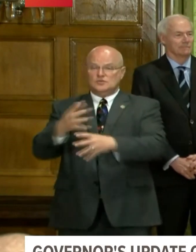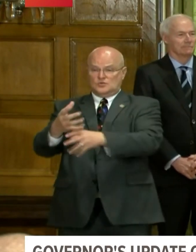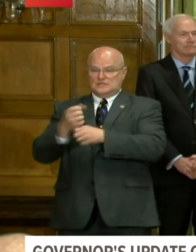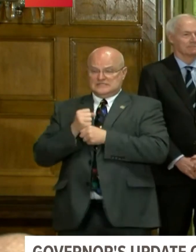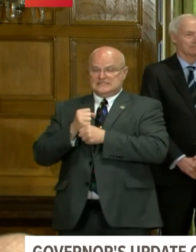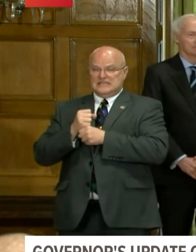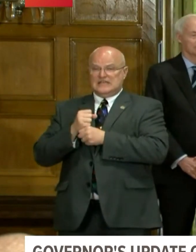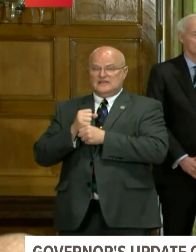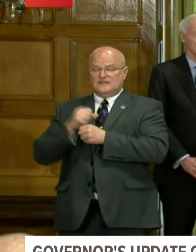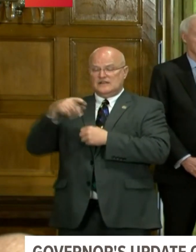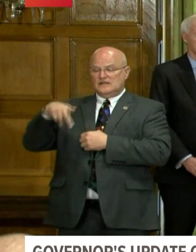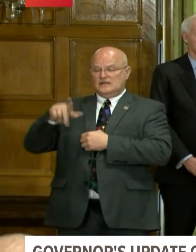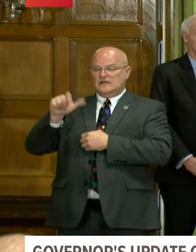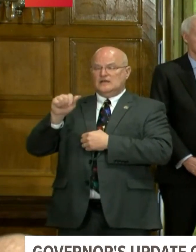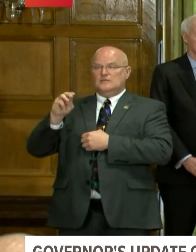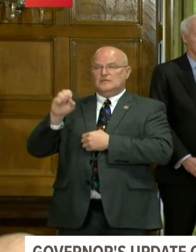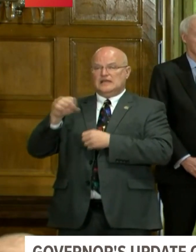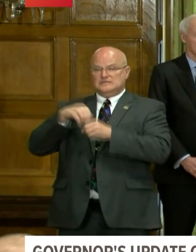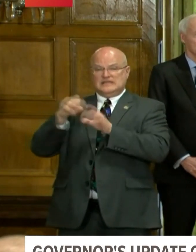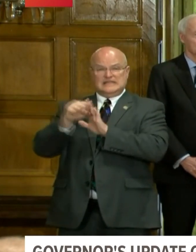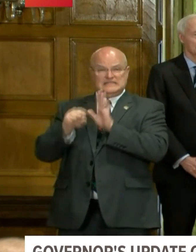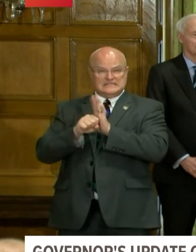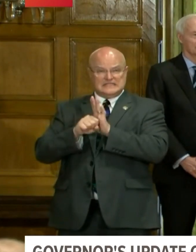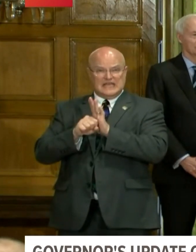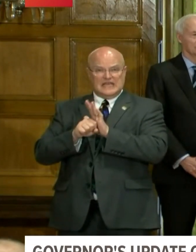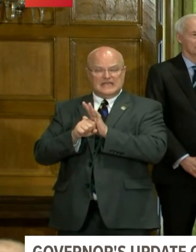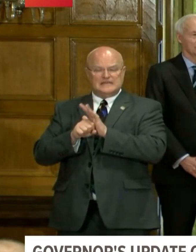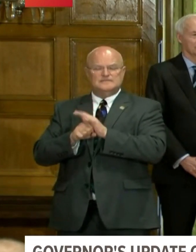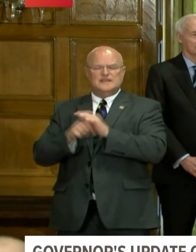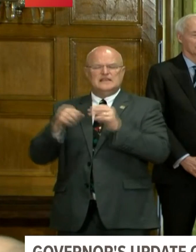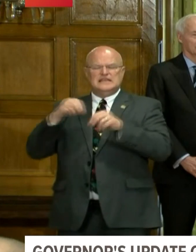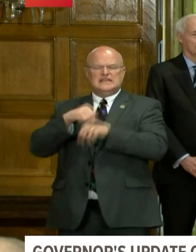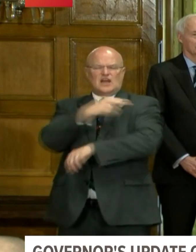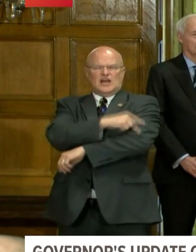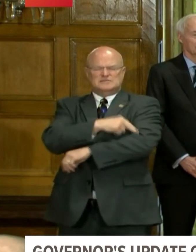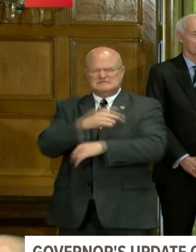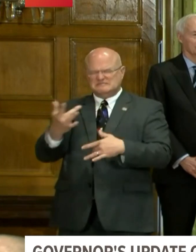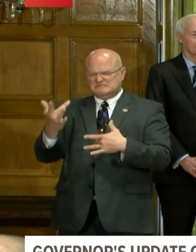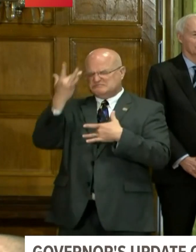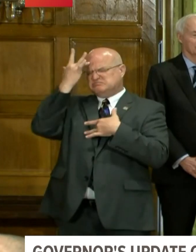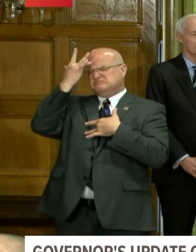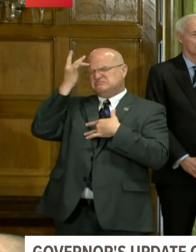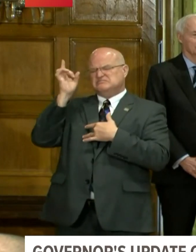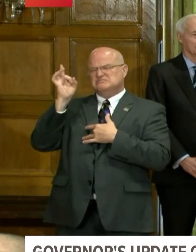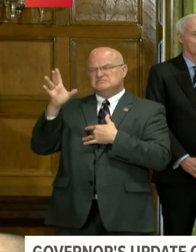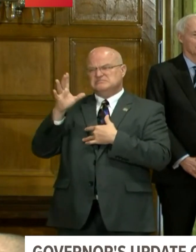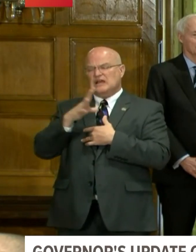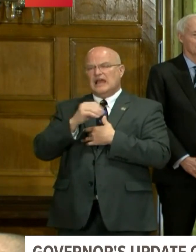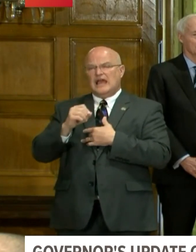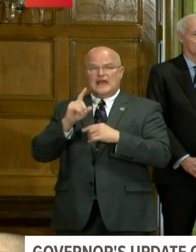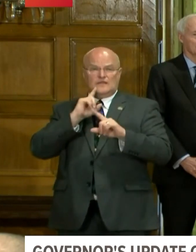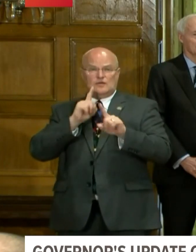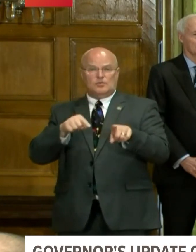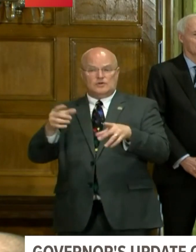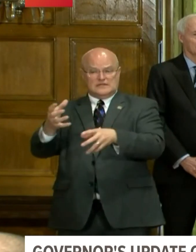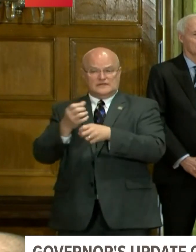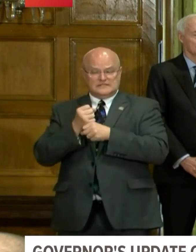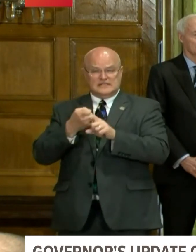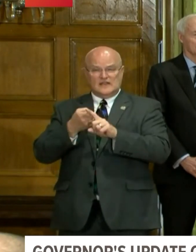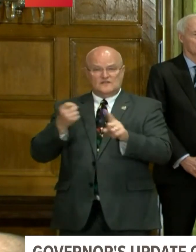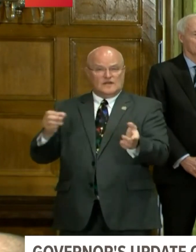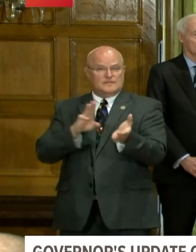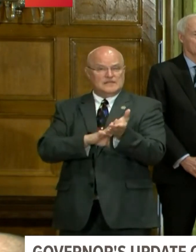received convalescent plasma here in the state, hospitalized patients who are very ill, and at least the reports I've received